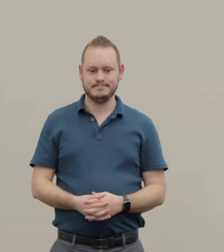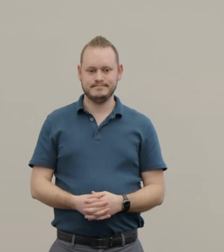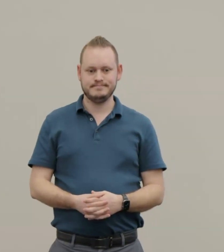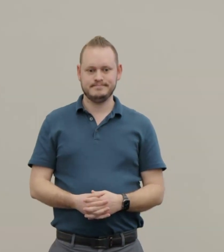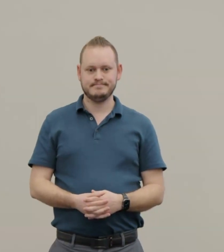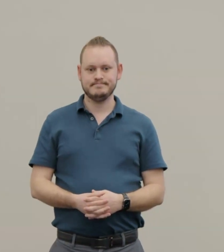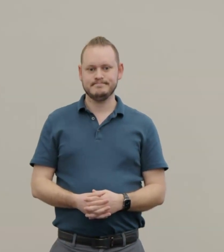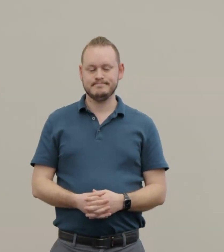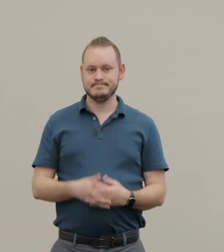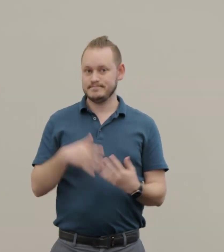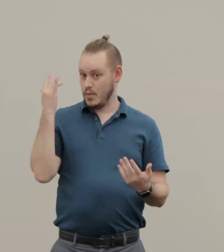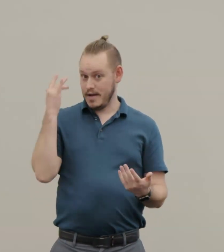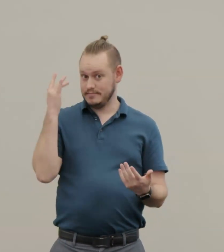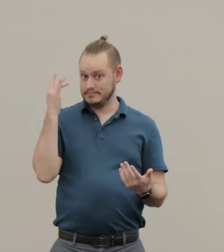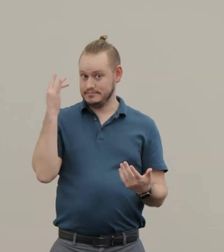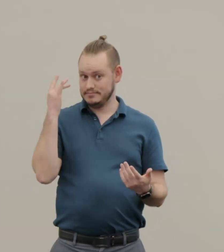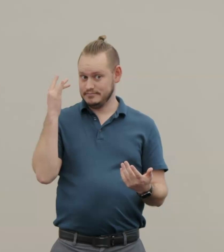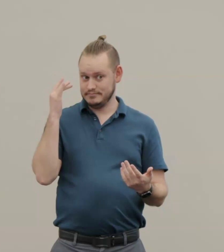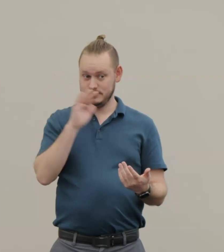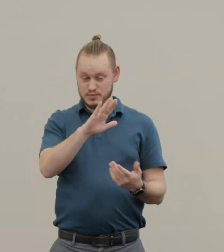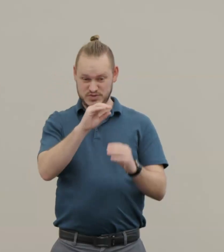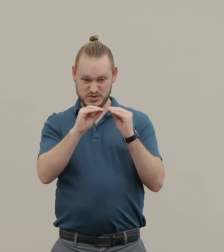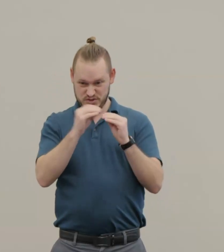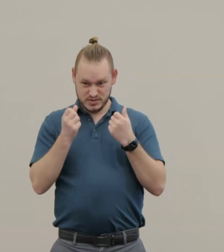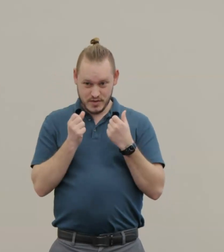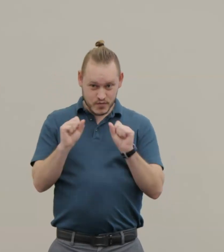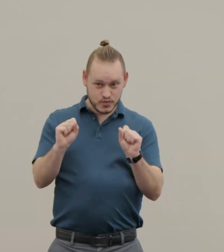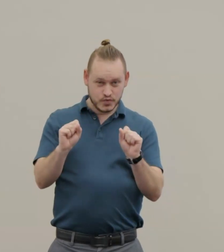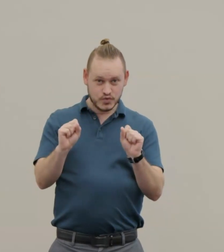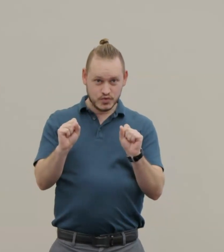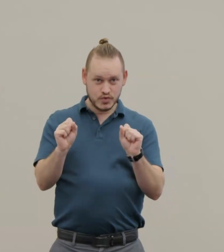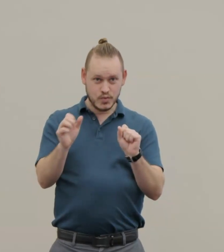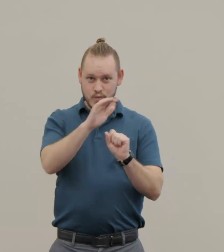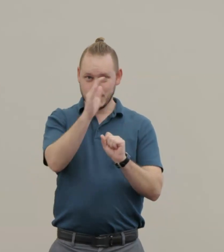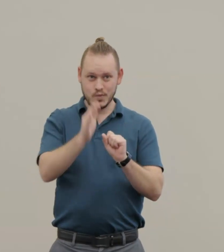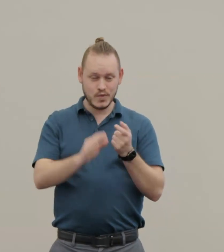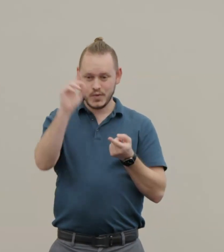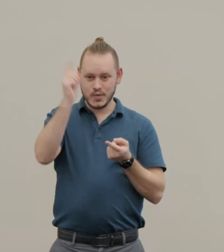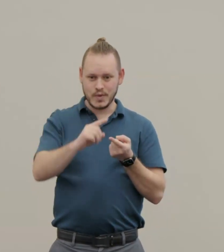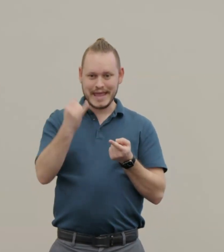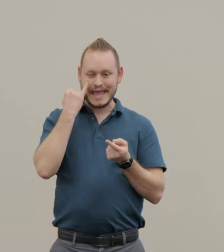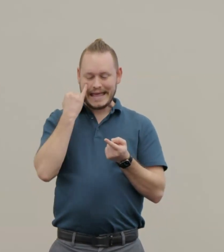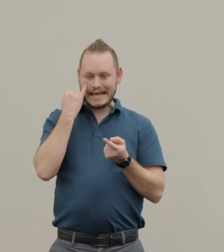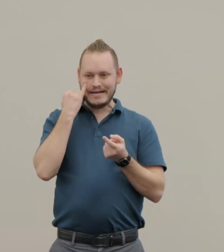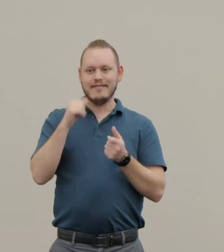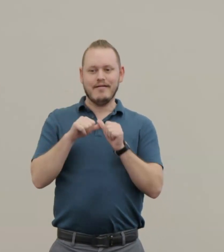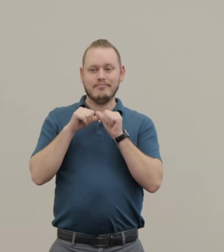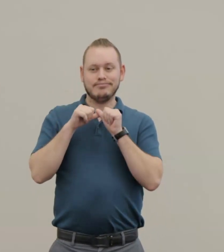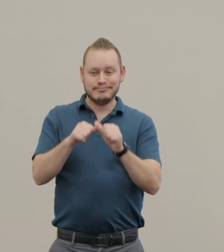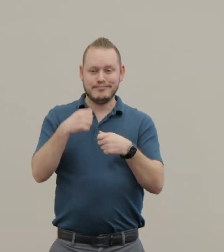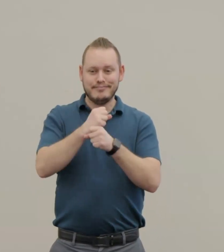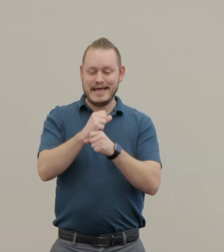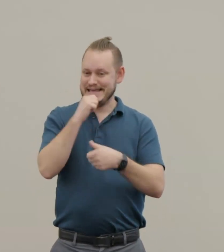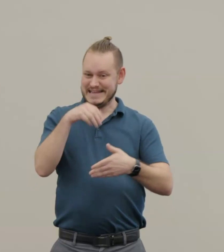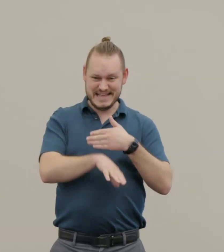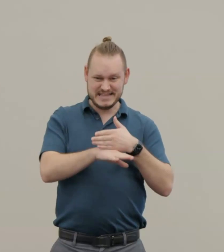so why is that? It's because your remediation efforts will never decrease if we continue to create inaccessible content.